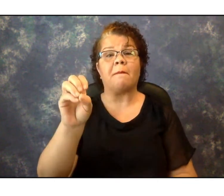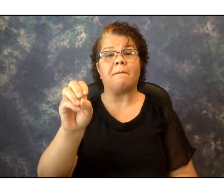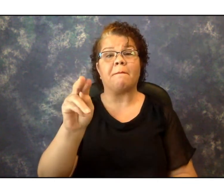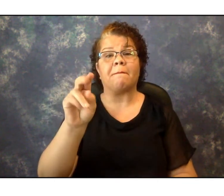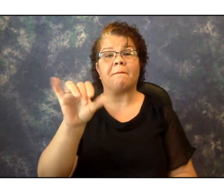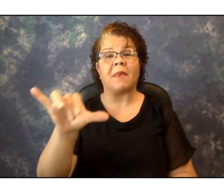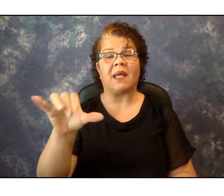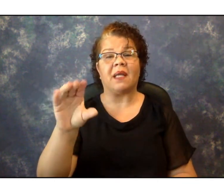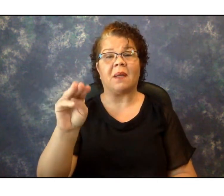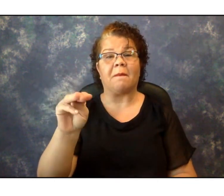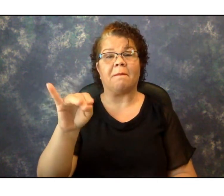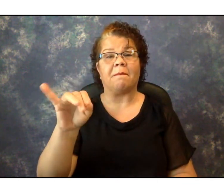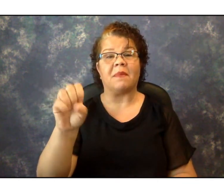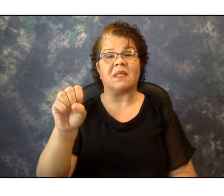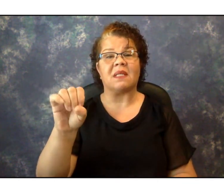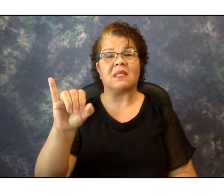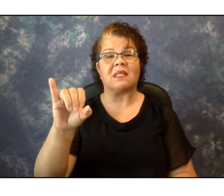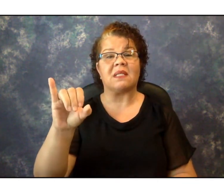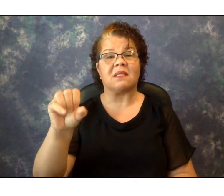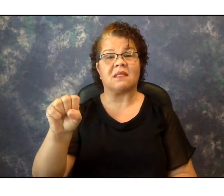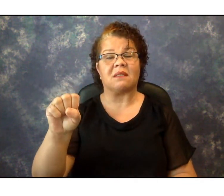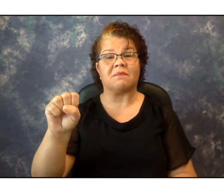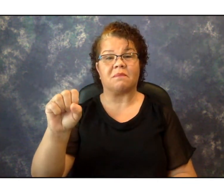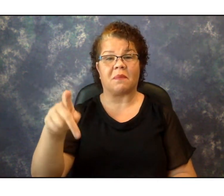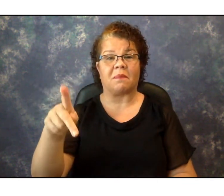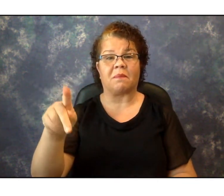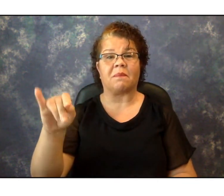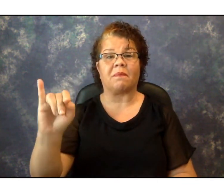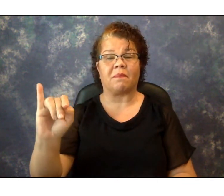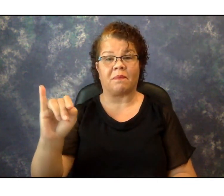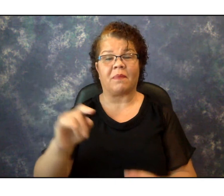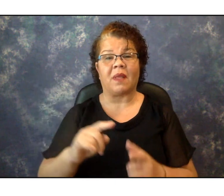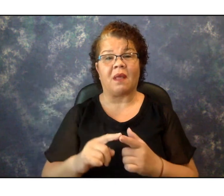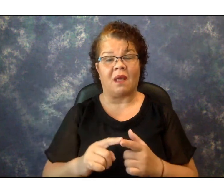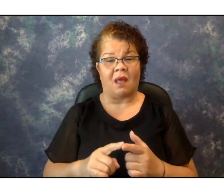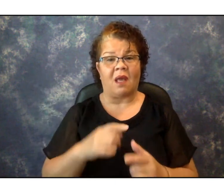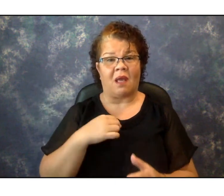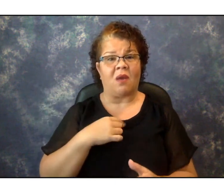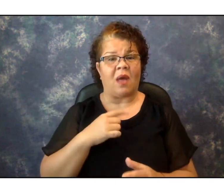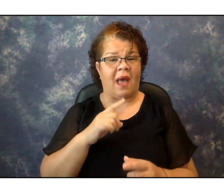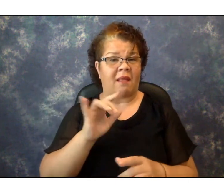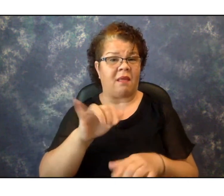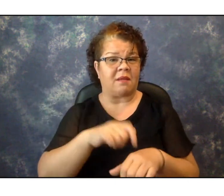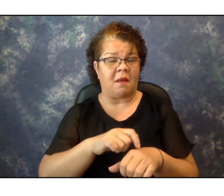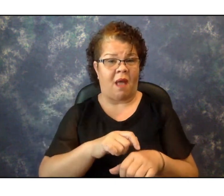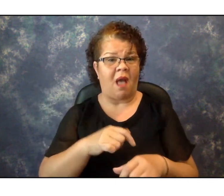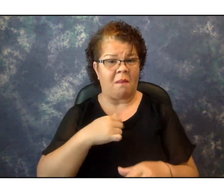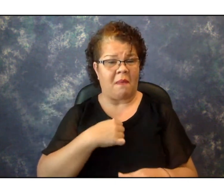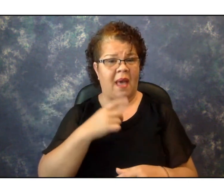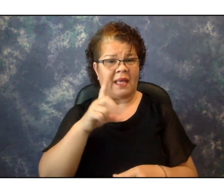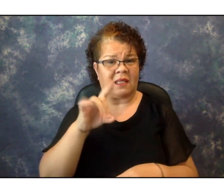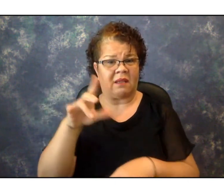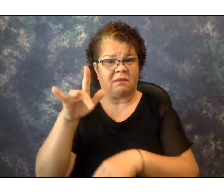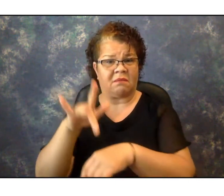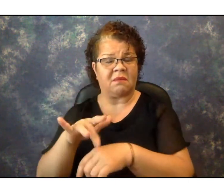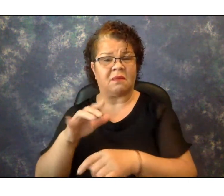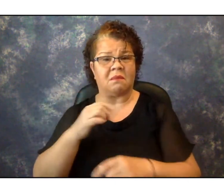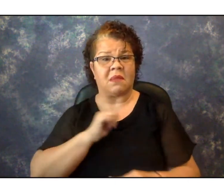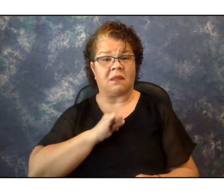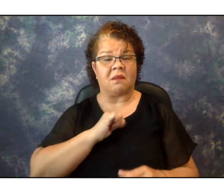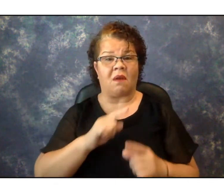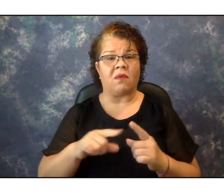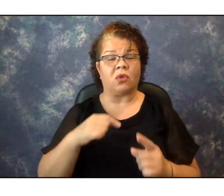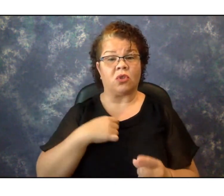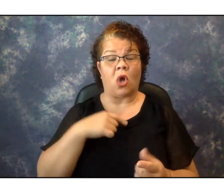somewhere else slightly. And in the poem, this is a true thing that when I was there, it began